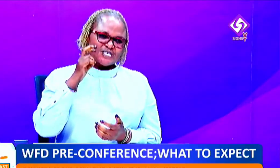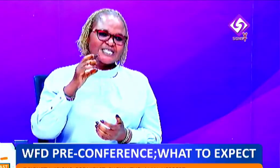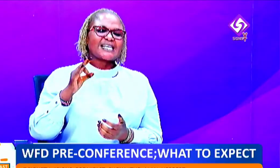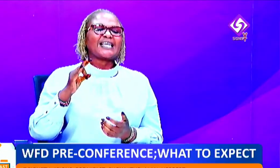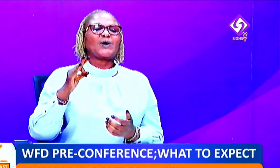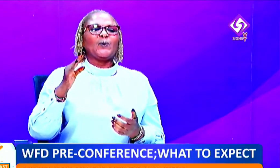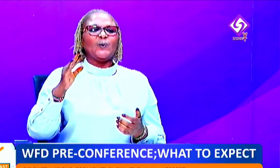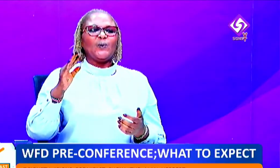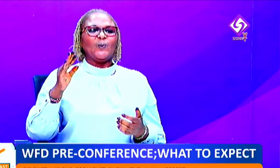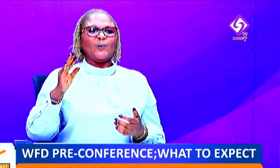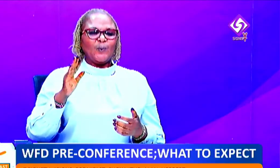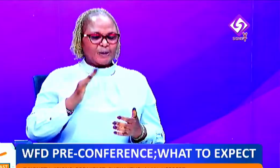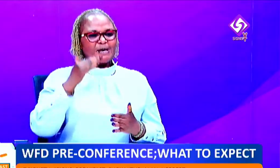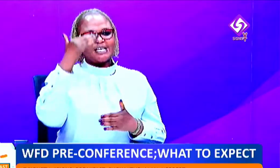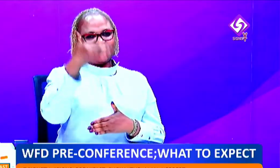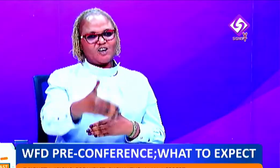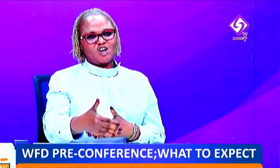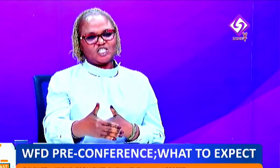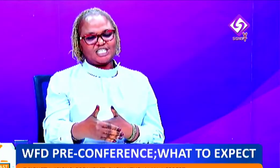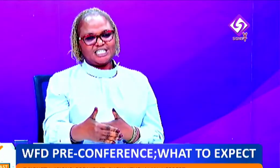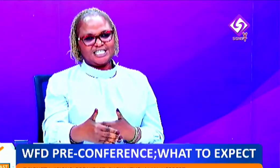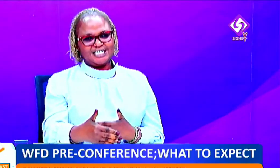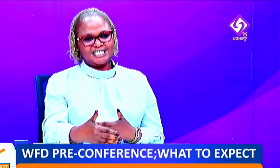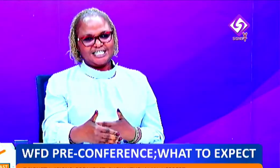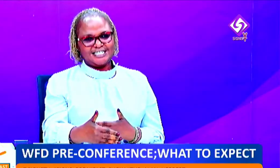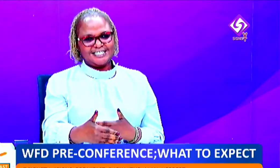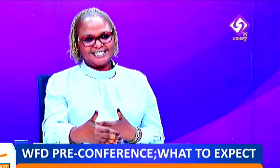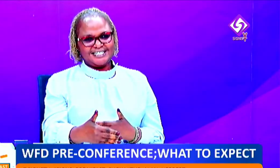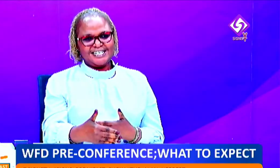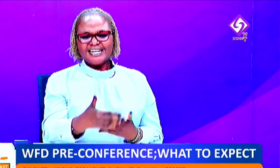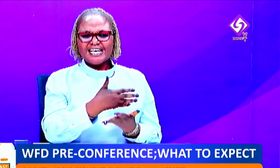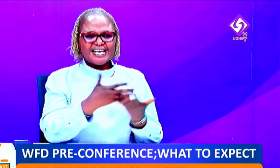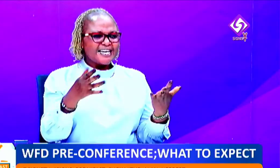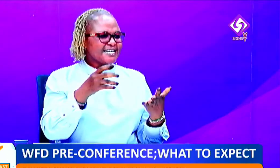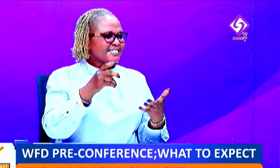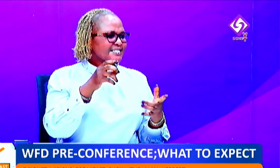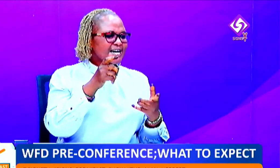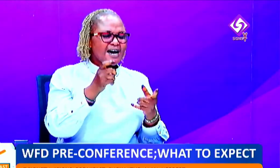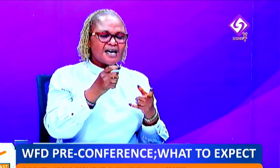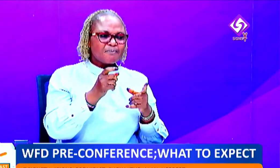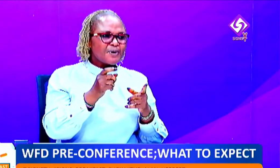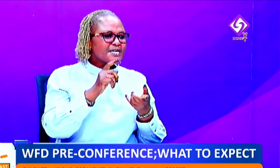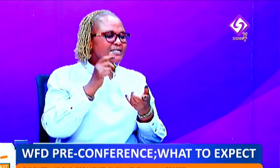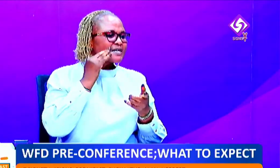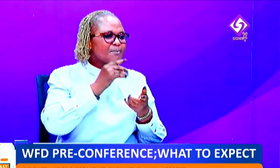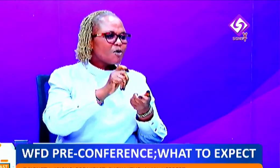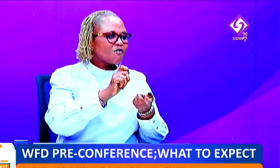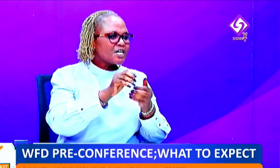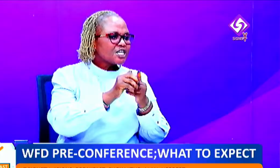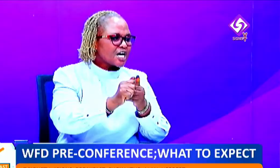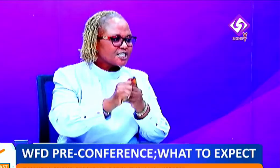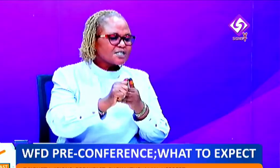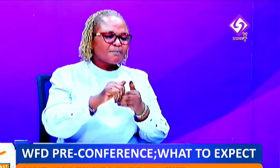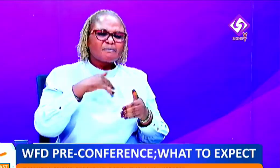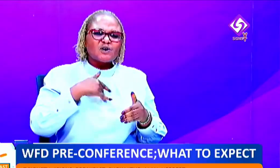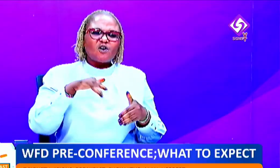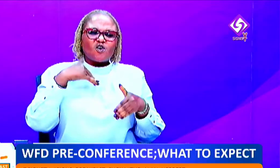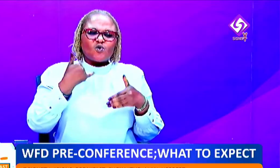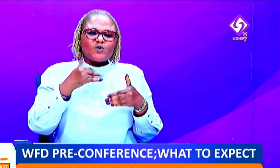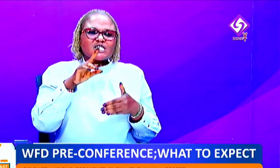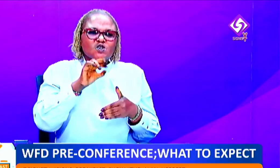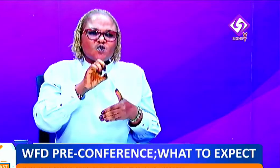Yes, I always want to see a woman like me sitting there at the front. Anytime I walk into a